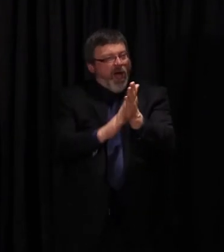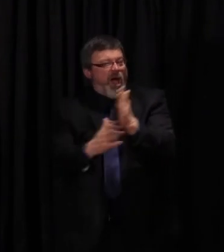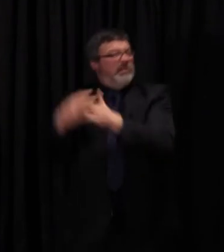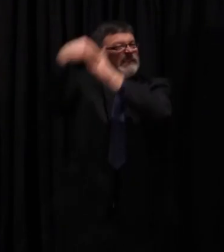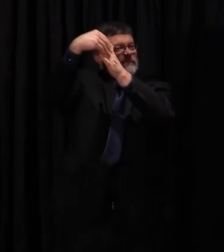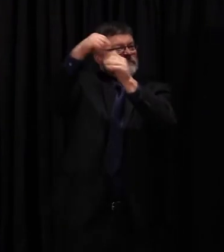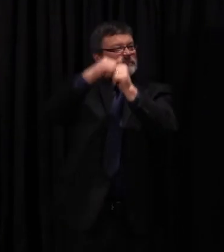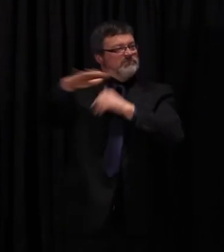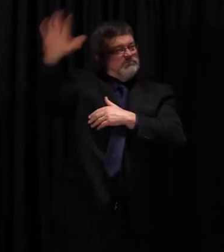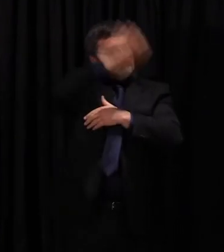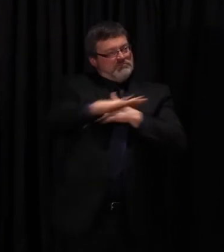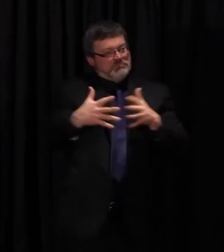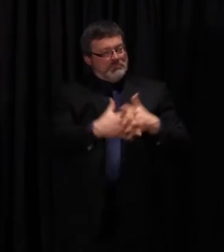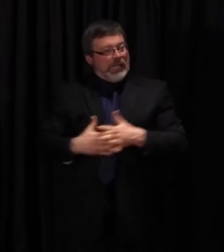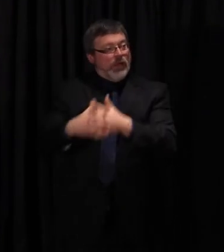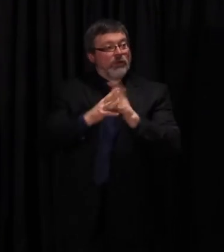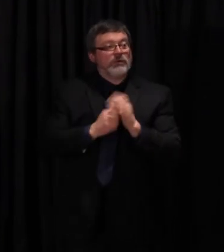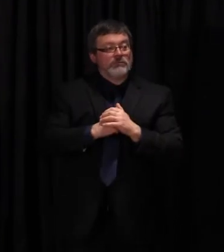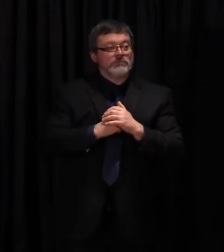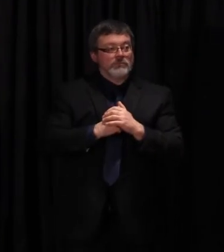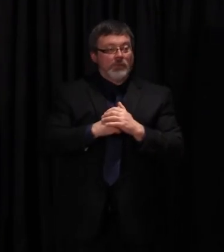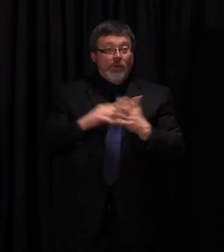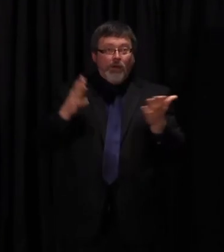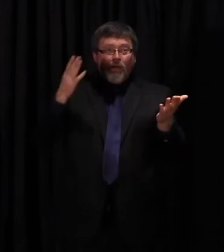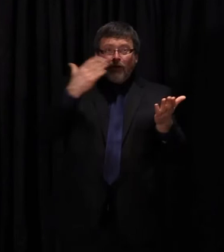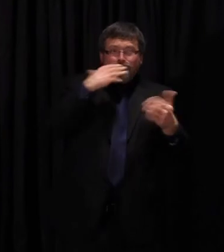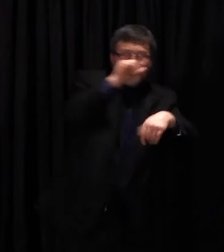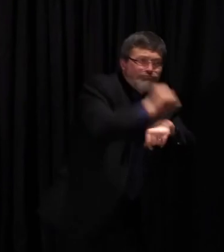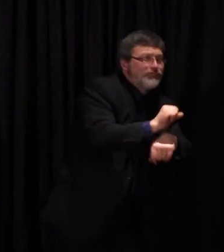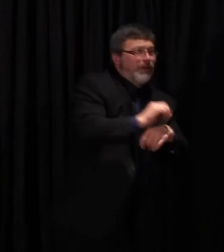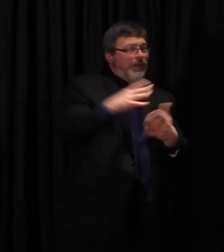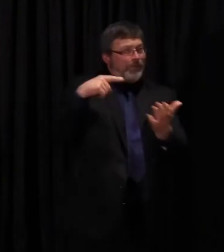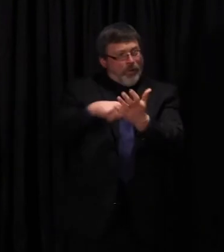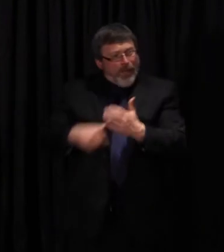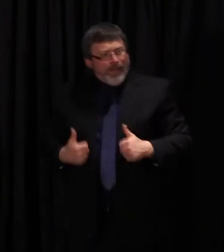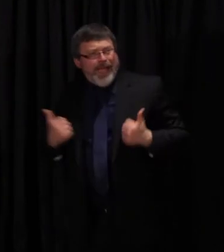Good jobs and an affordable cost of living so families can prosper.